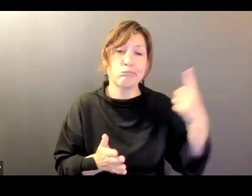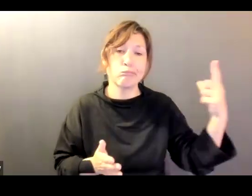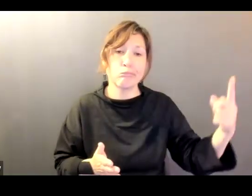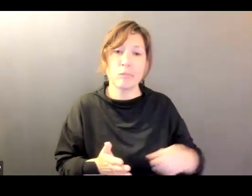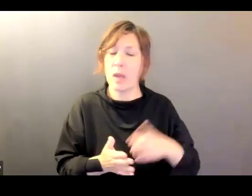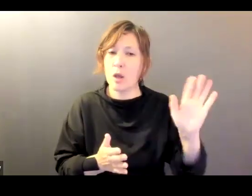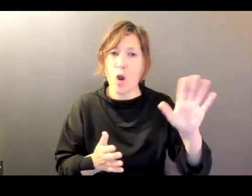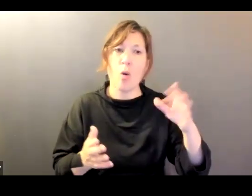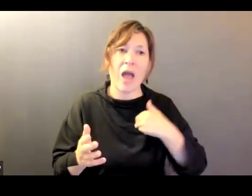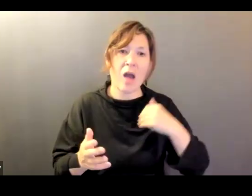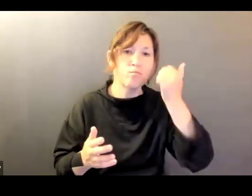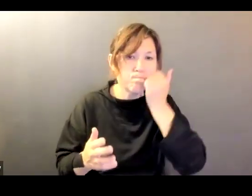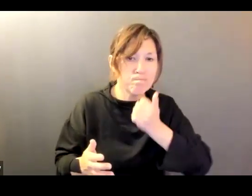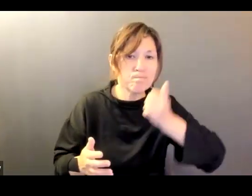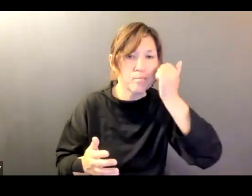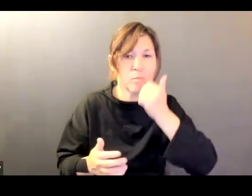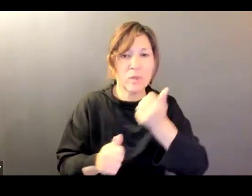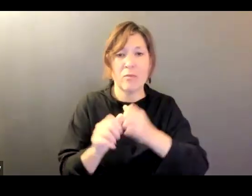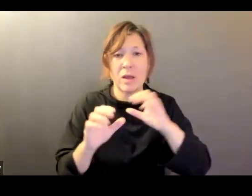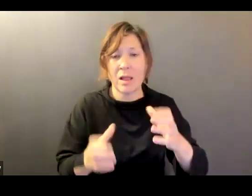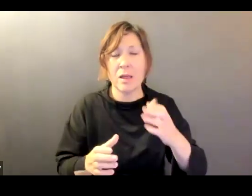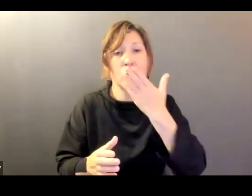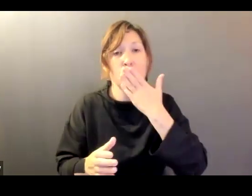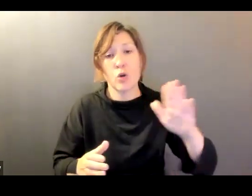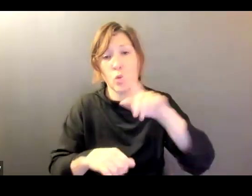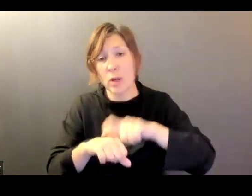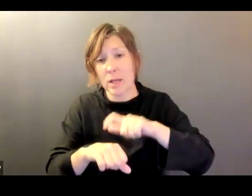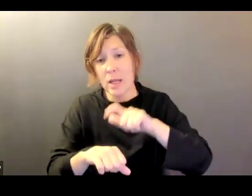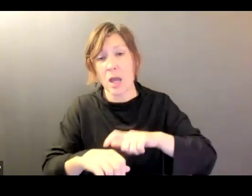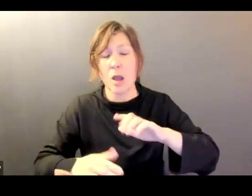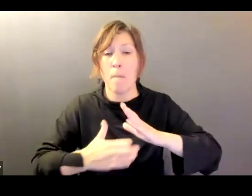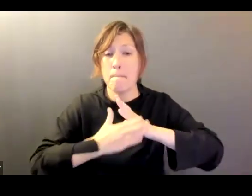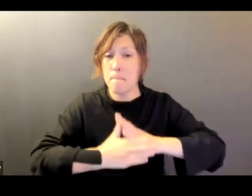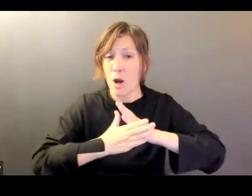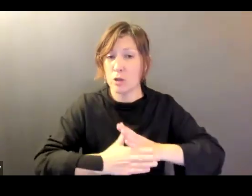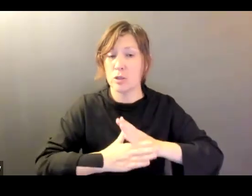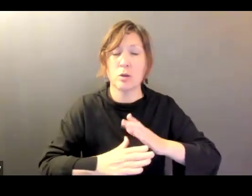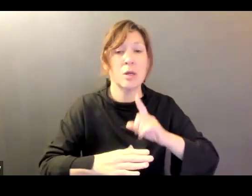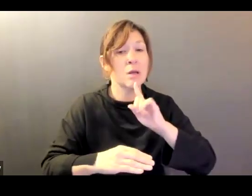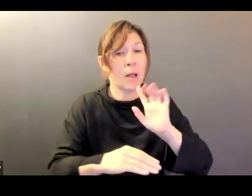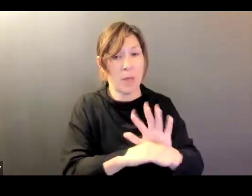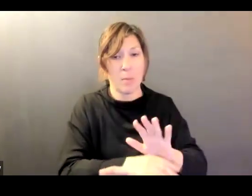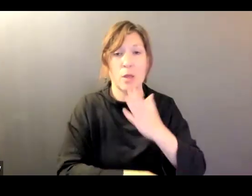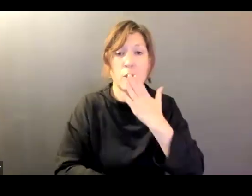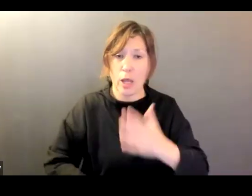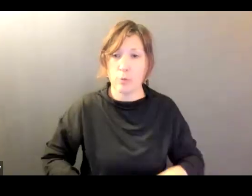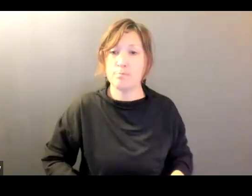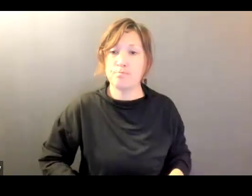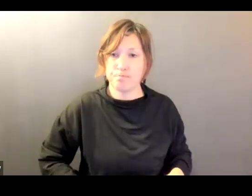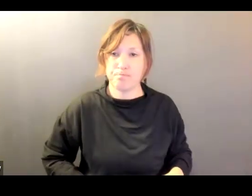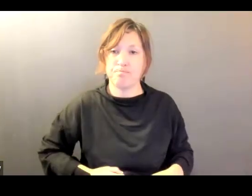every classroom. So thank you for your time, your partnership, and your commitment to inclusive learning for all of our students.